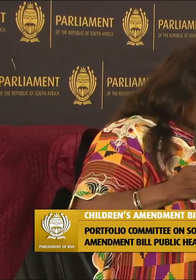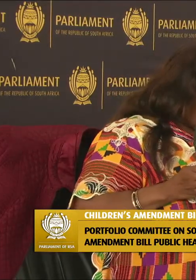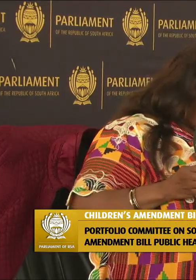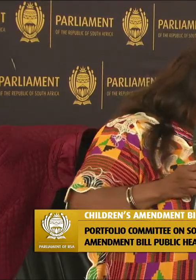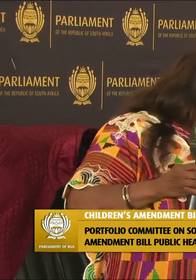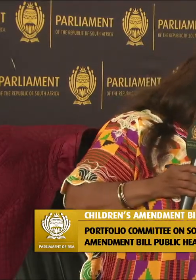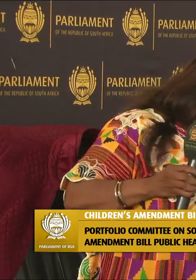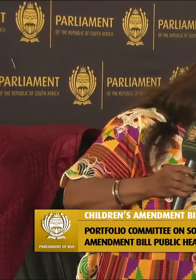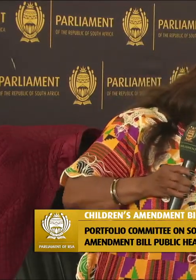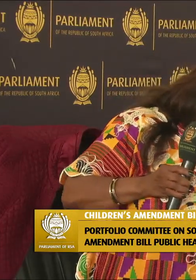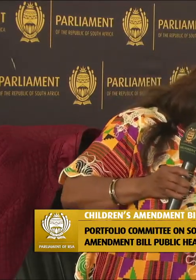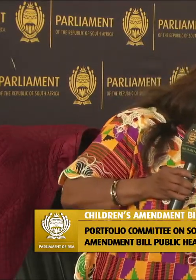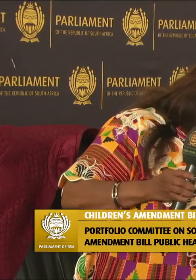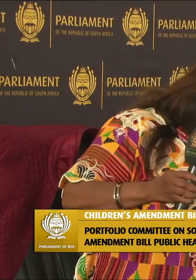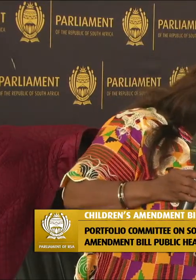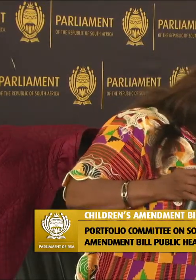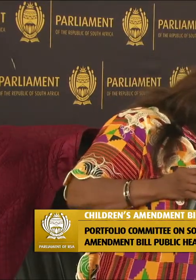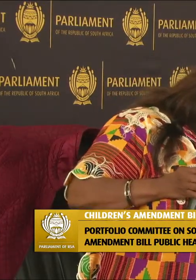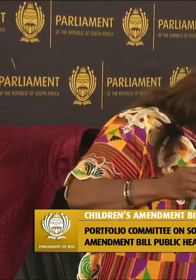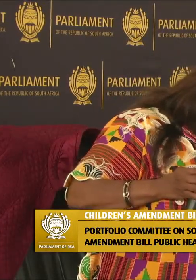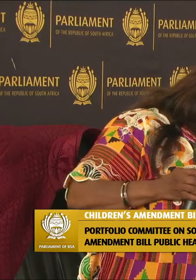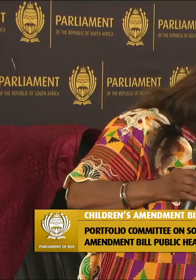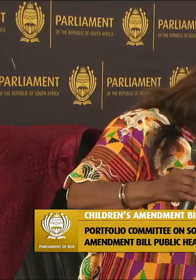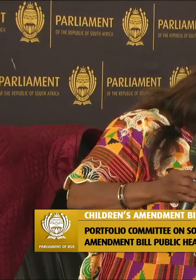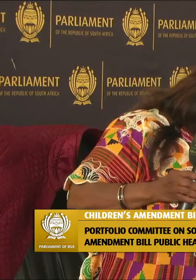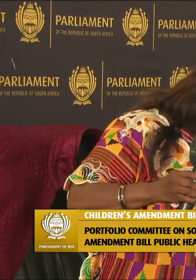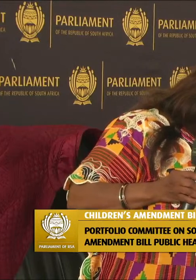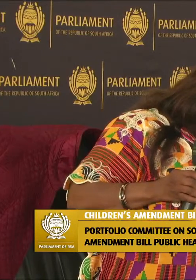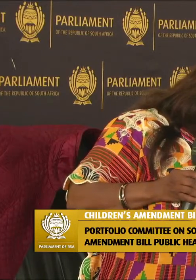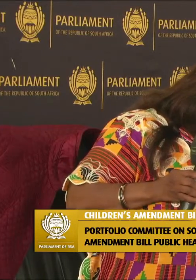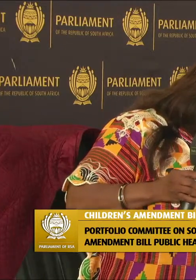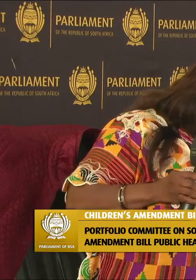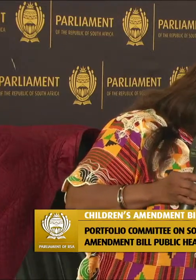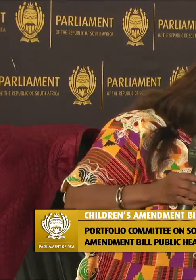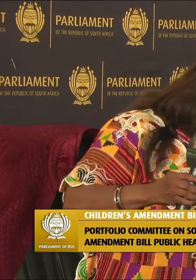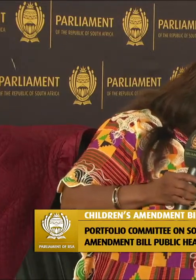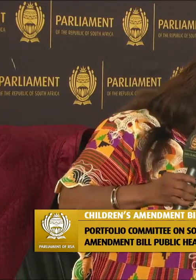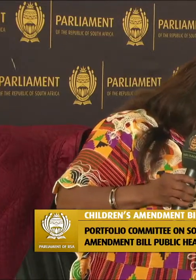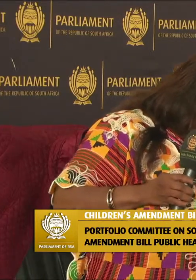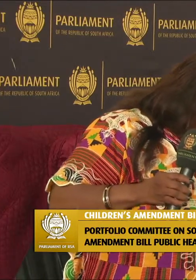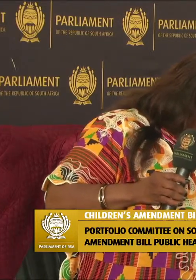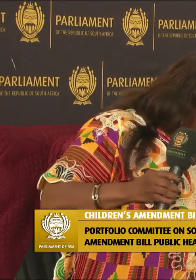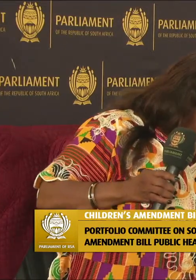front here, just remember we are on Twitter, Instagram and YouTube.